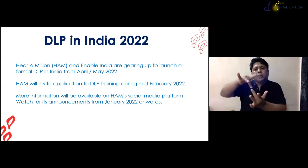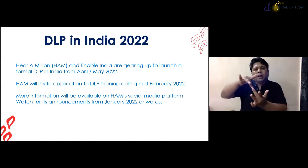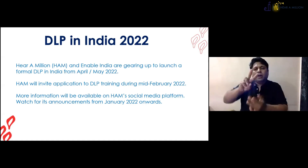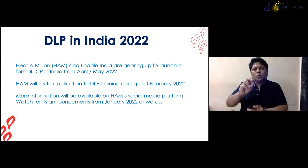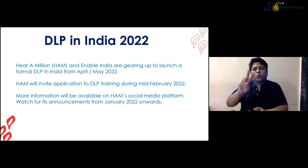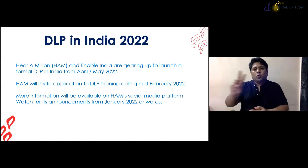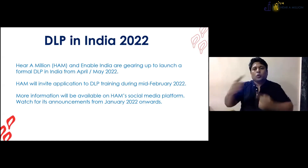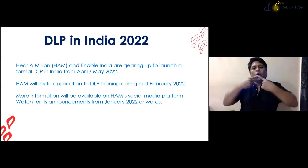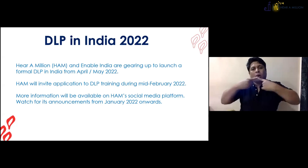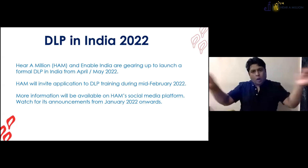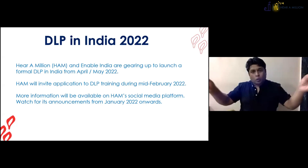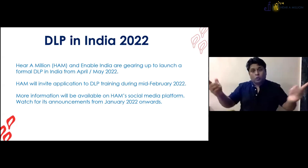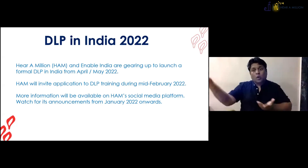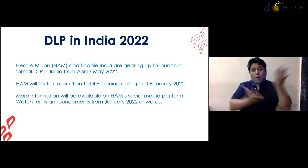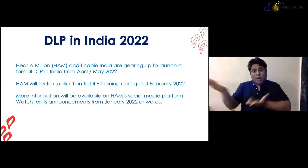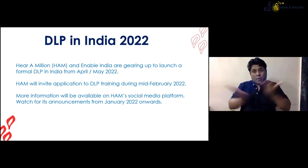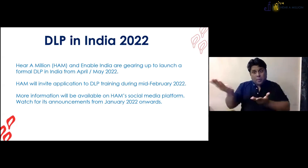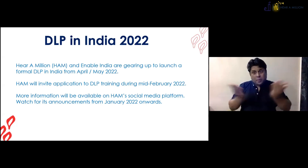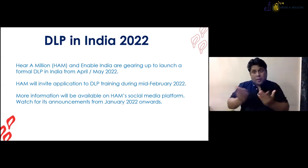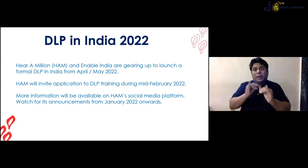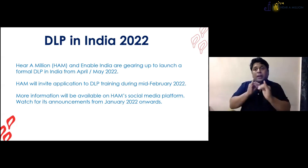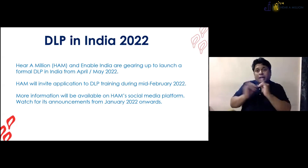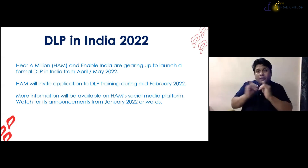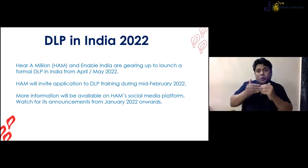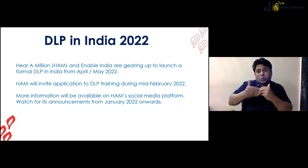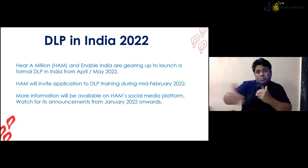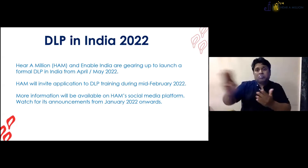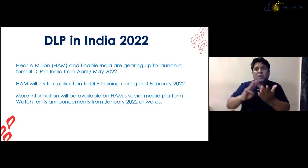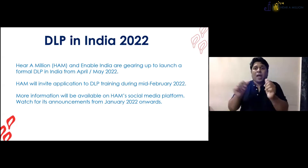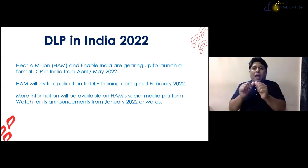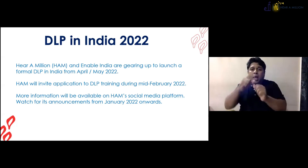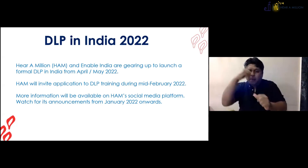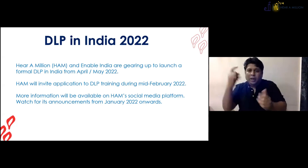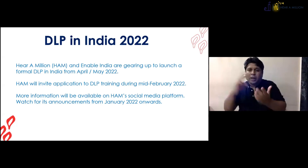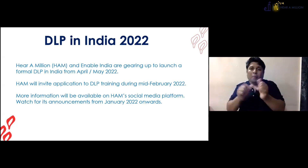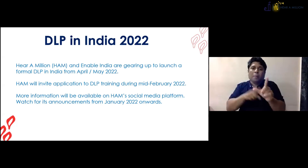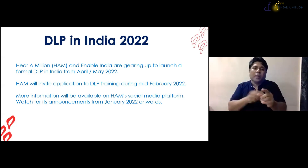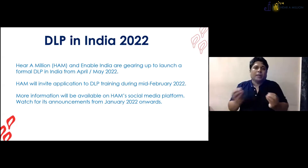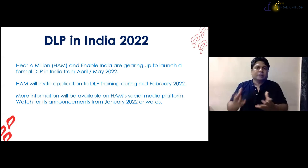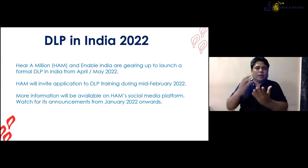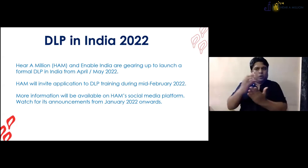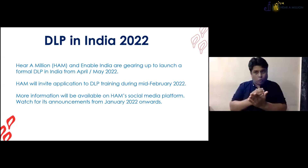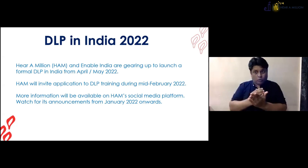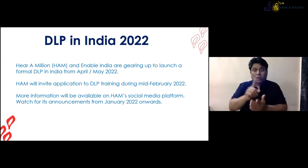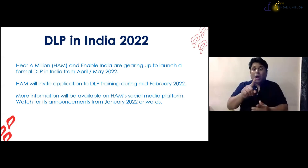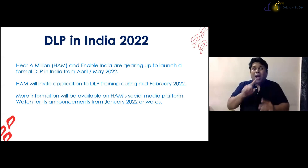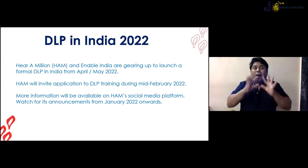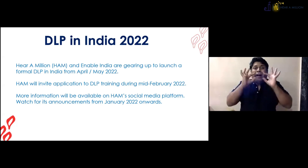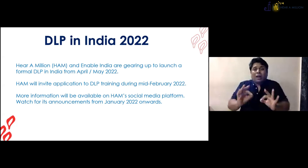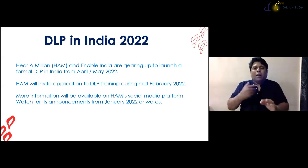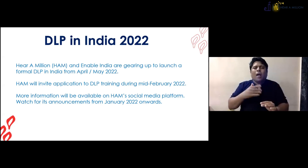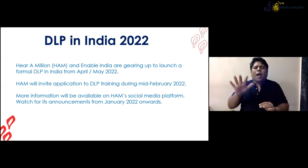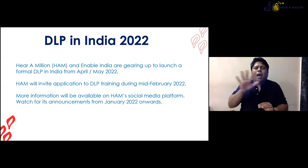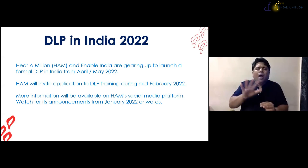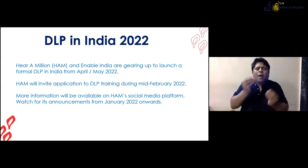an announcement soon in mid of February for the DLP program. So when we will have the applicants, after that we will